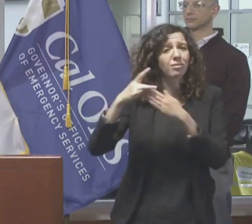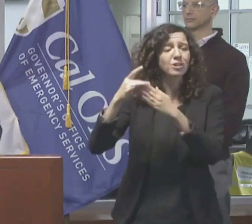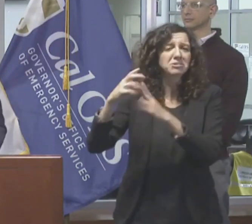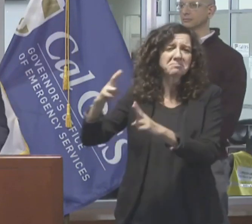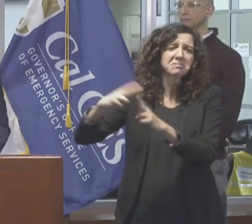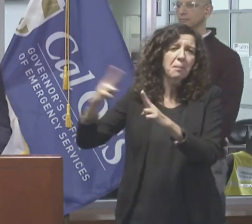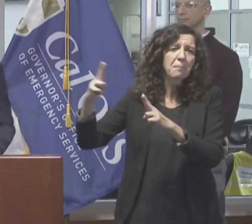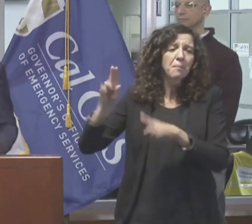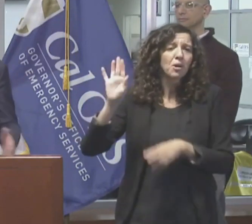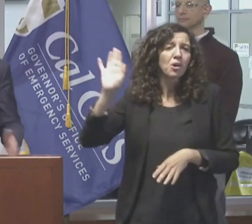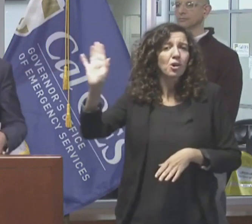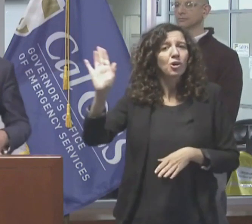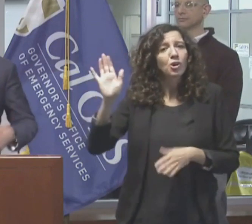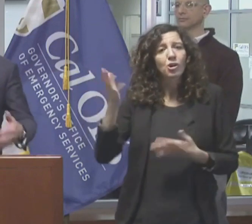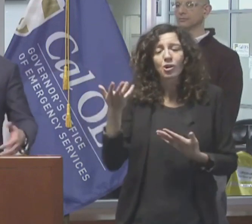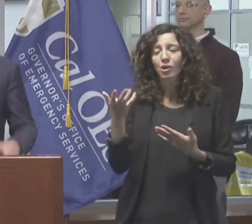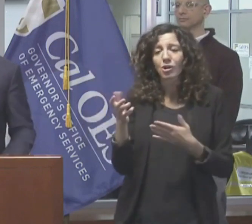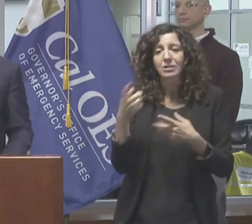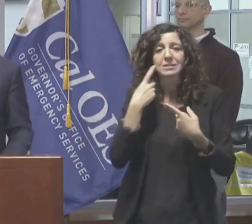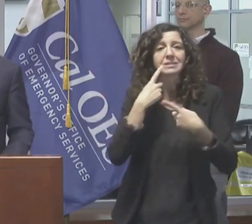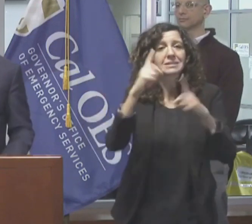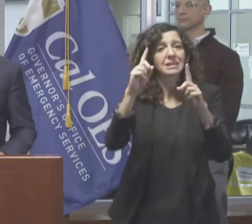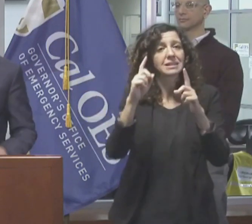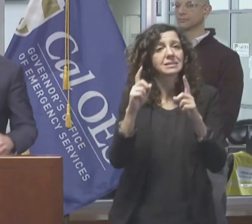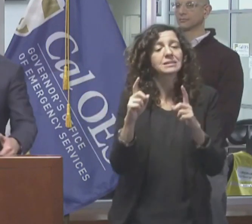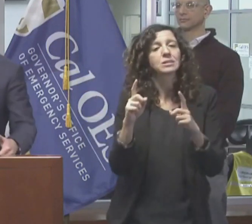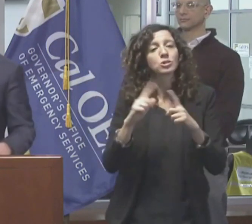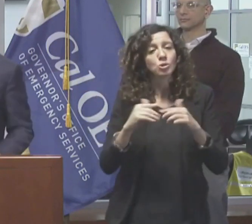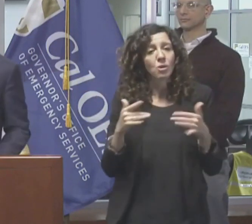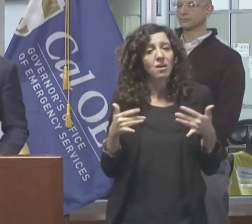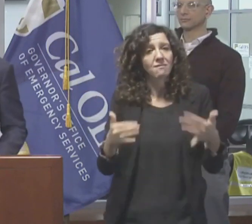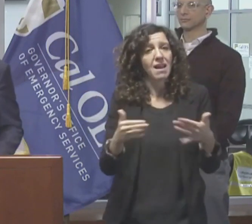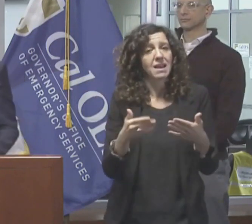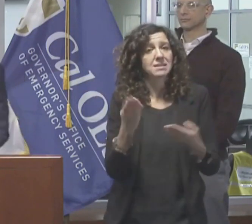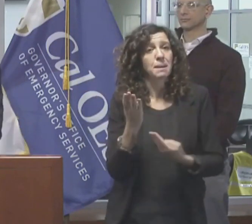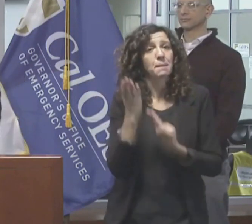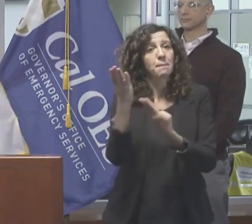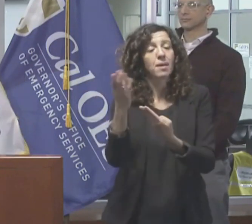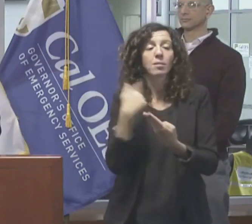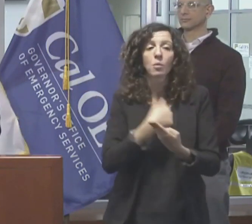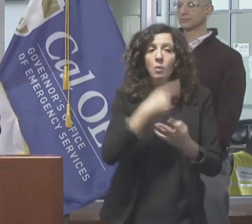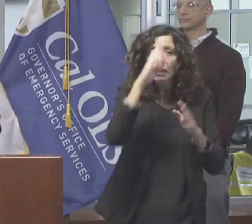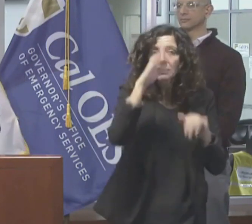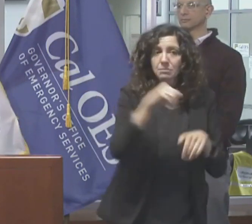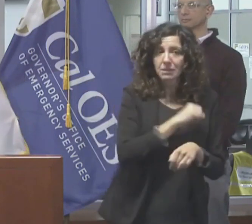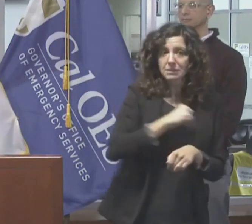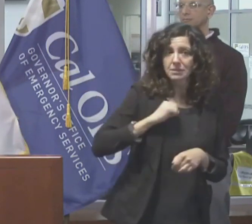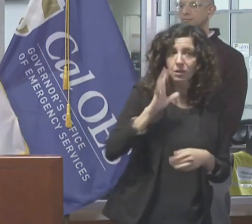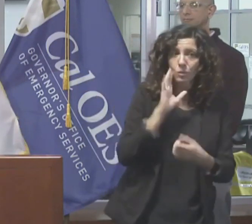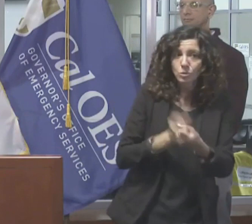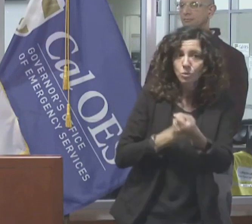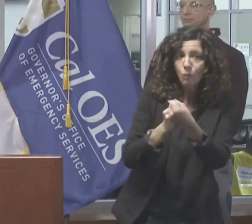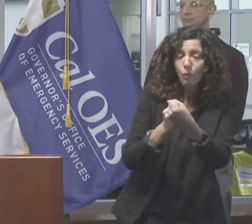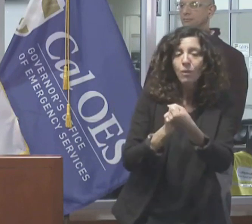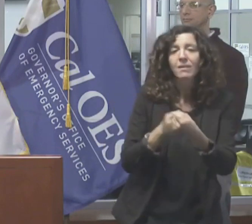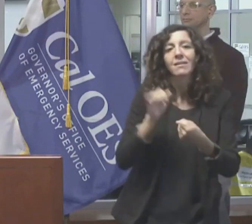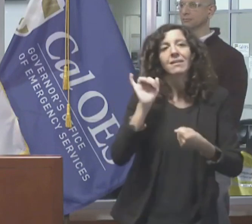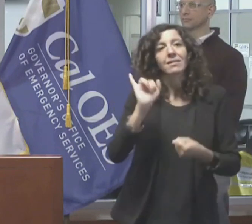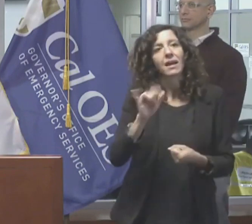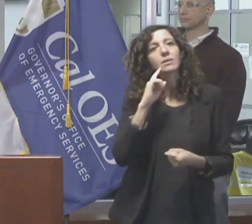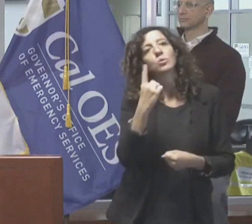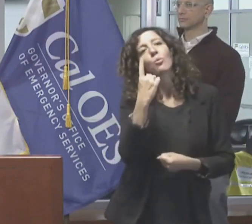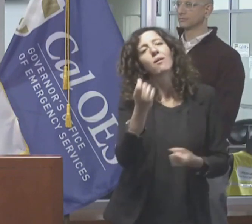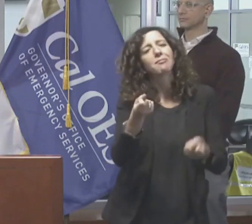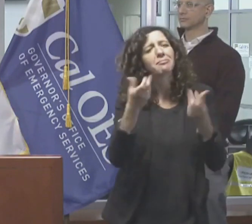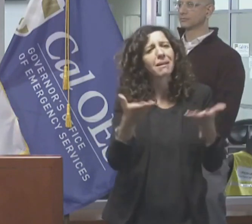success with Steve Mnuchin and others to advance a bill that we expect will be supported by the Senate. We believe it's one of many steps